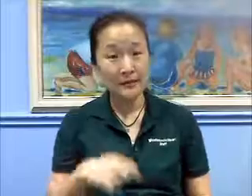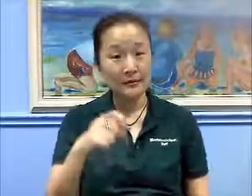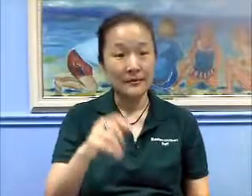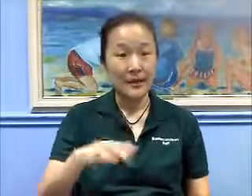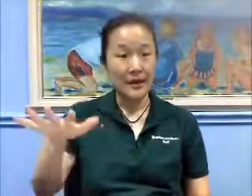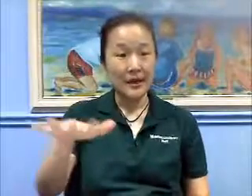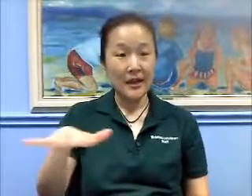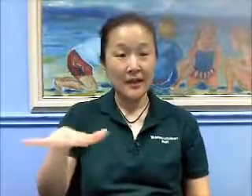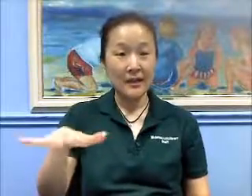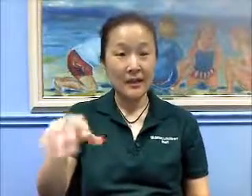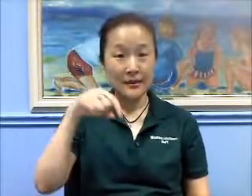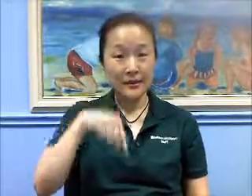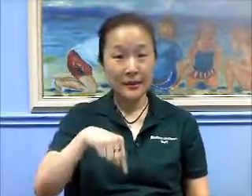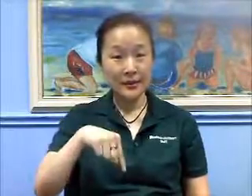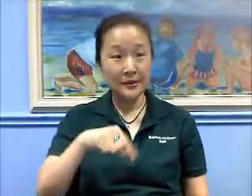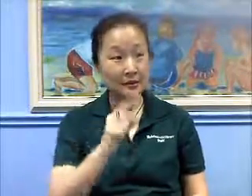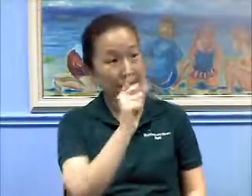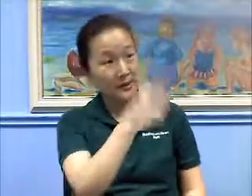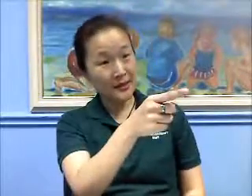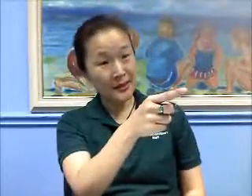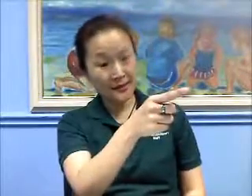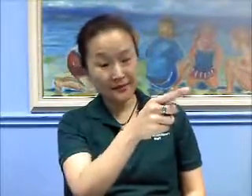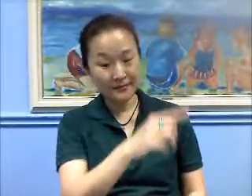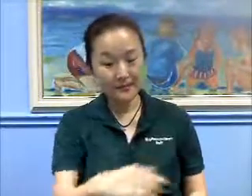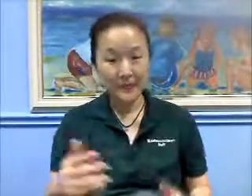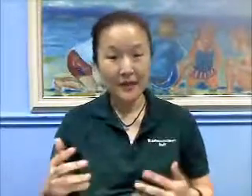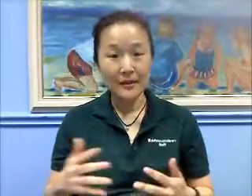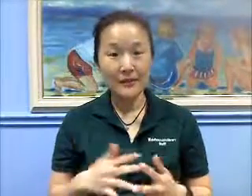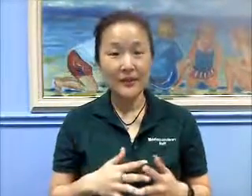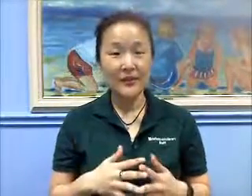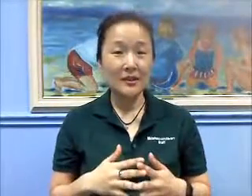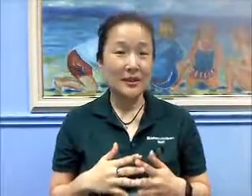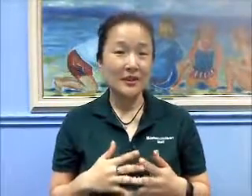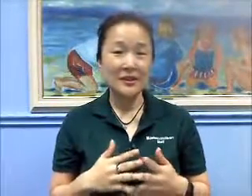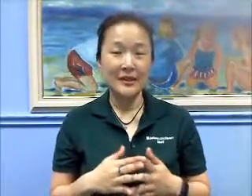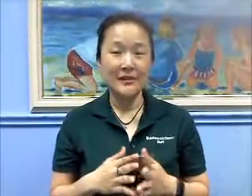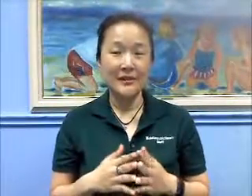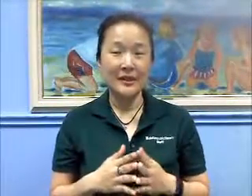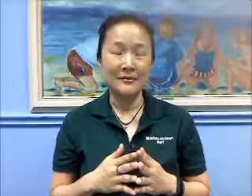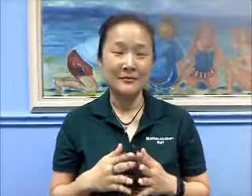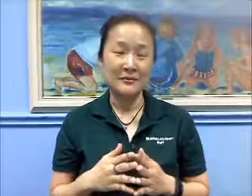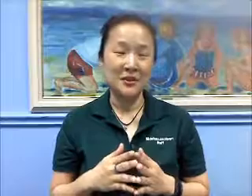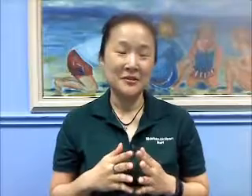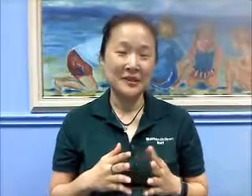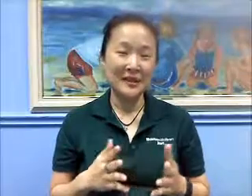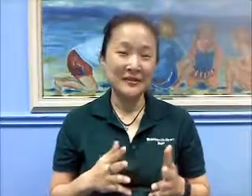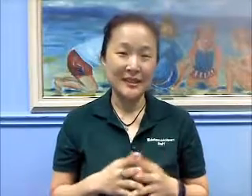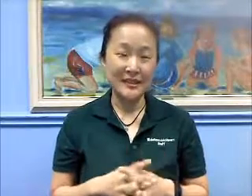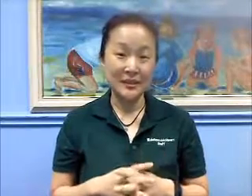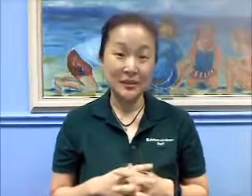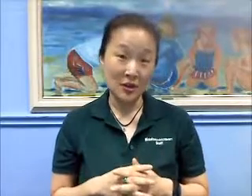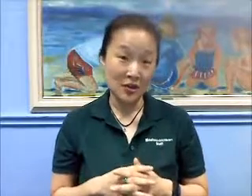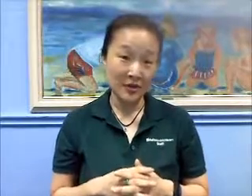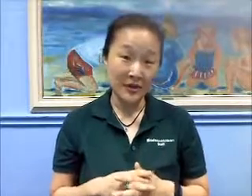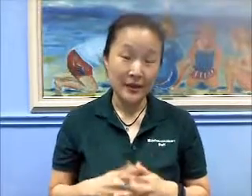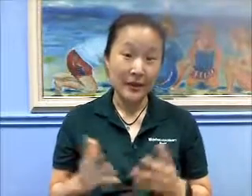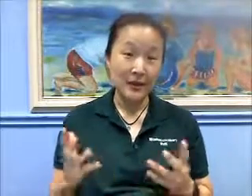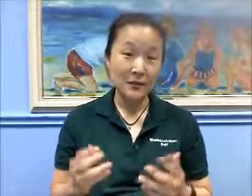So area, here, there. So the first location that everyone knows and loves is your home. It's where